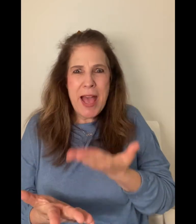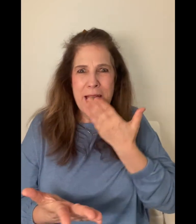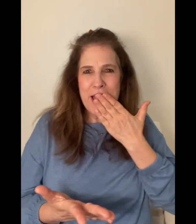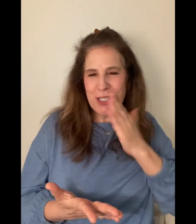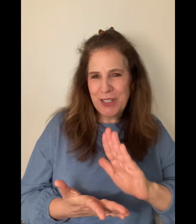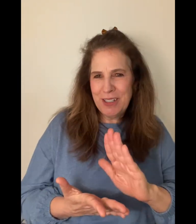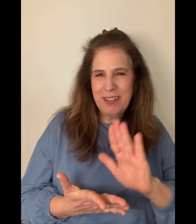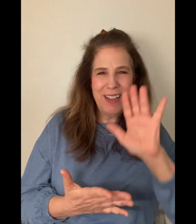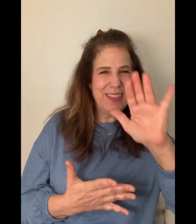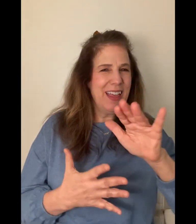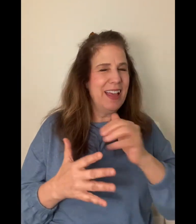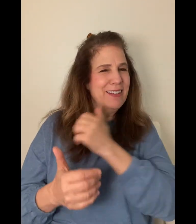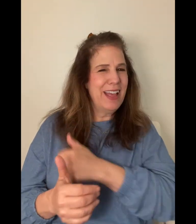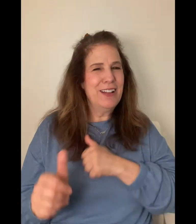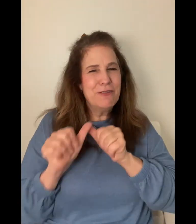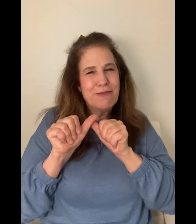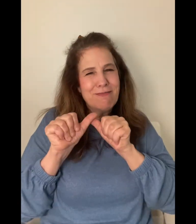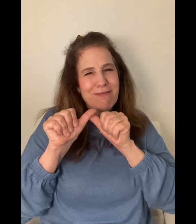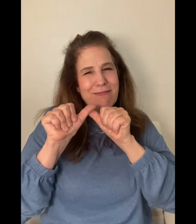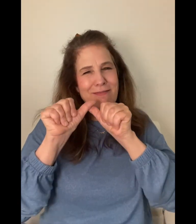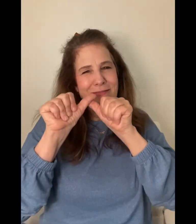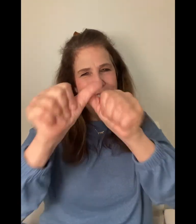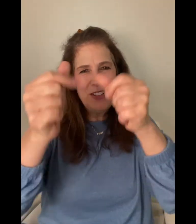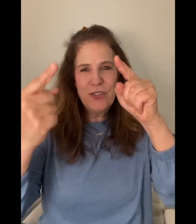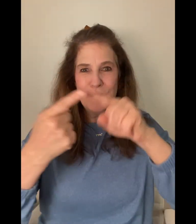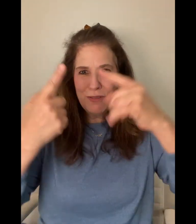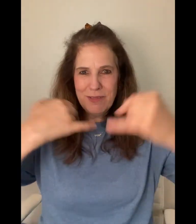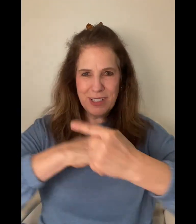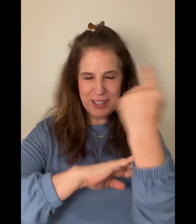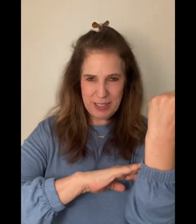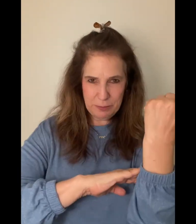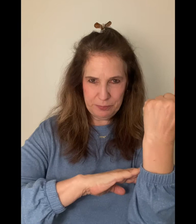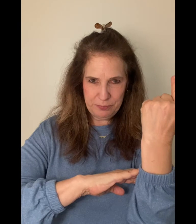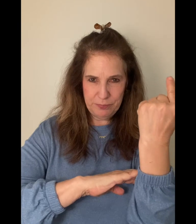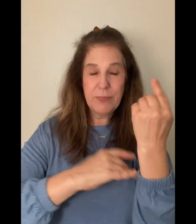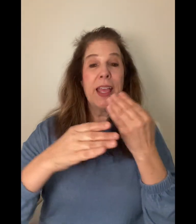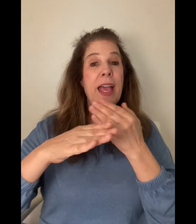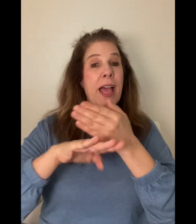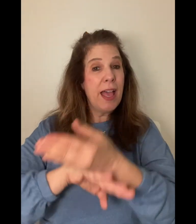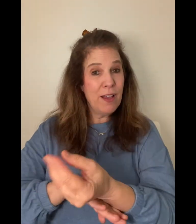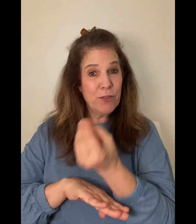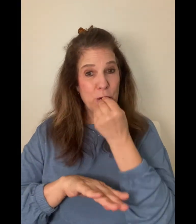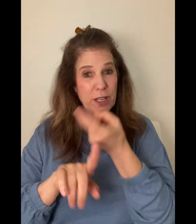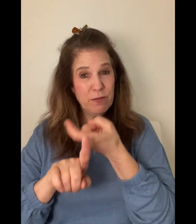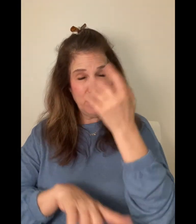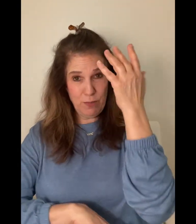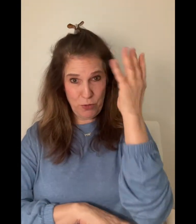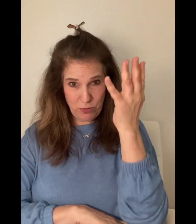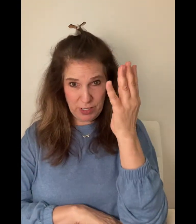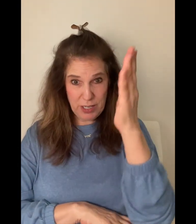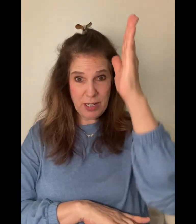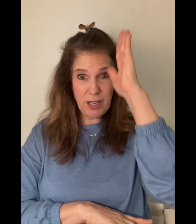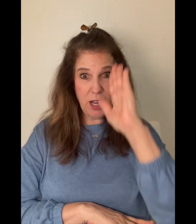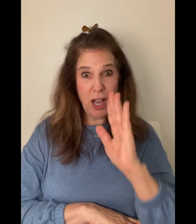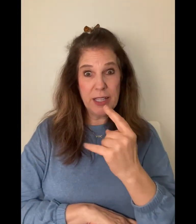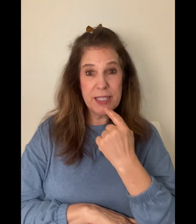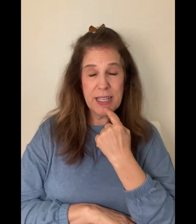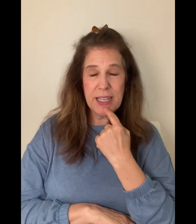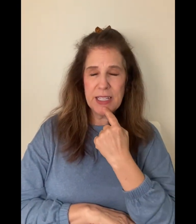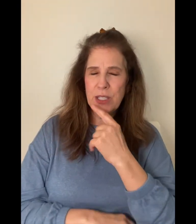was. He was behind this or that tree. God sees everything. But where are you? Where are you standing? Where are you now? I put you on such a high